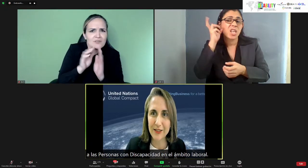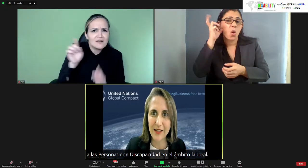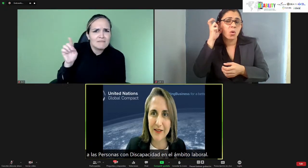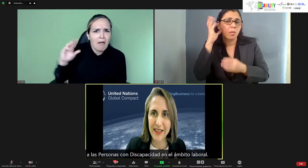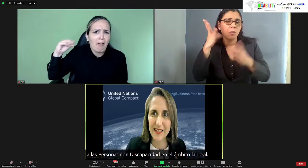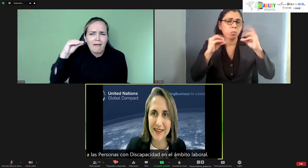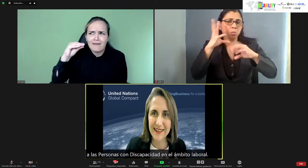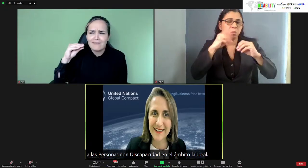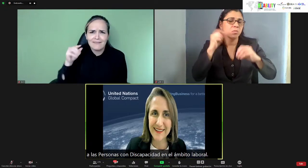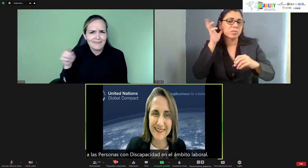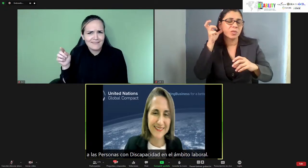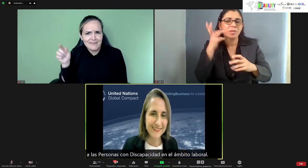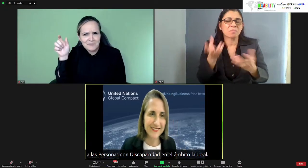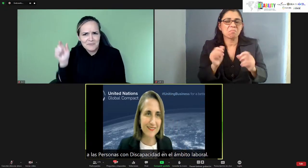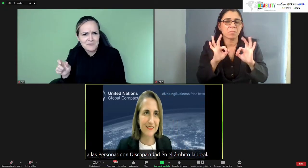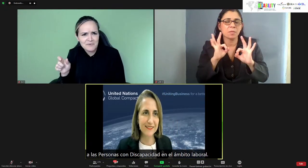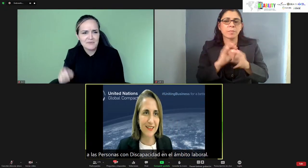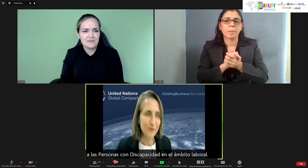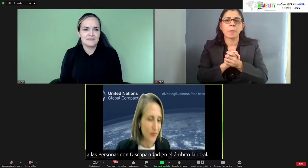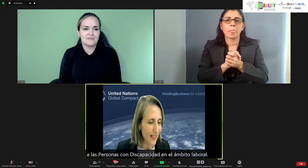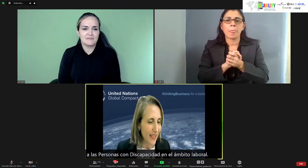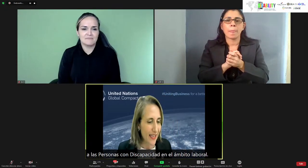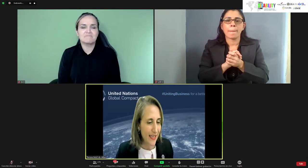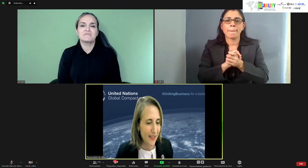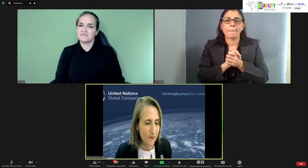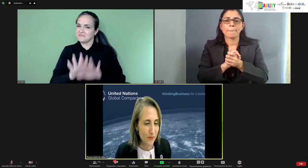our microphones open please